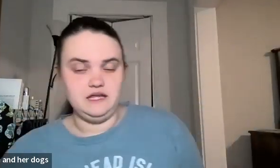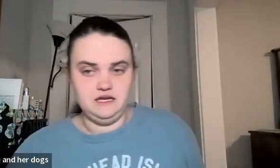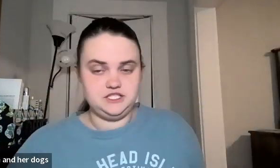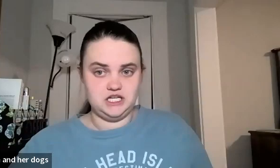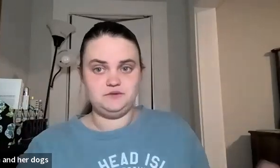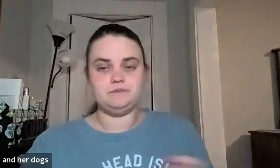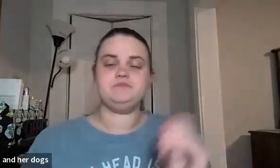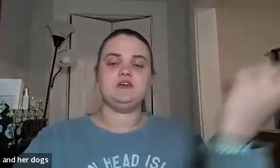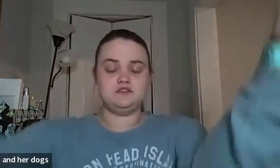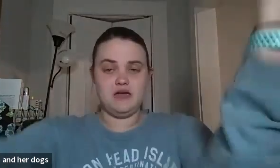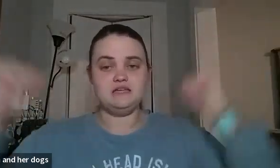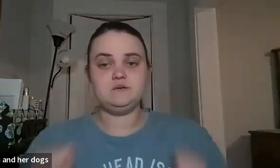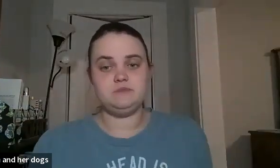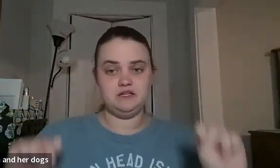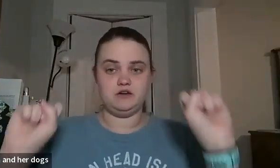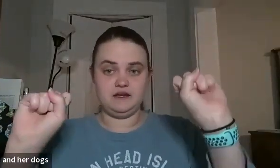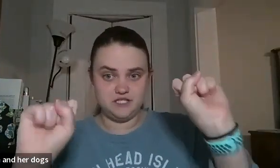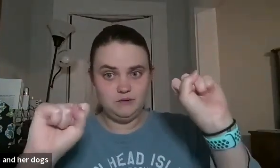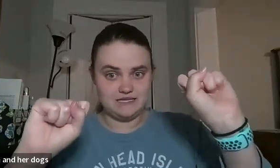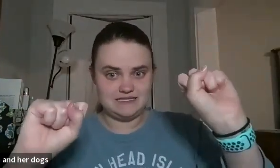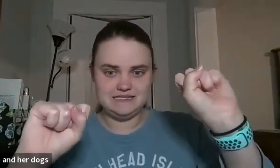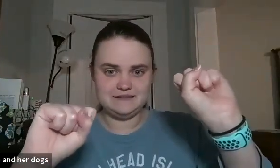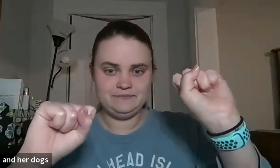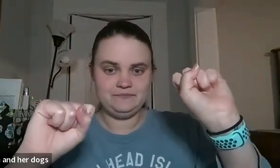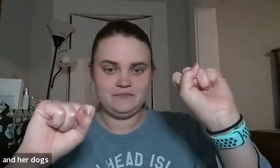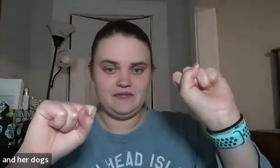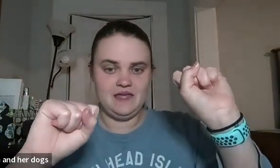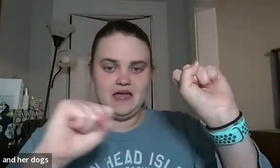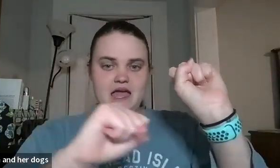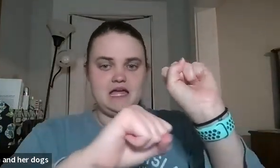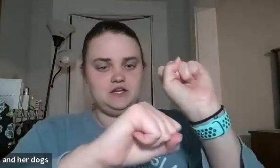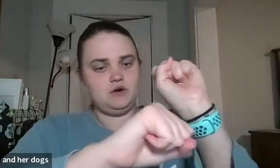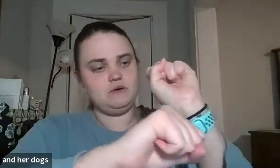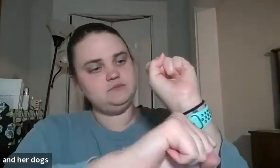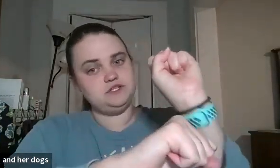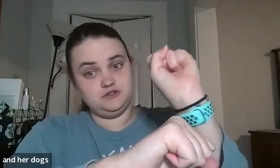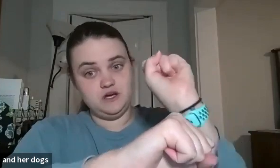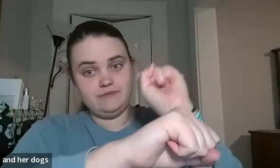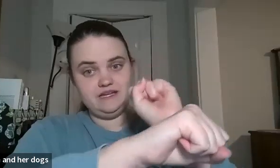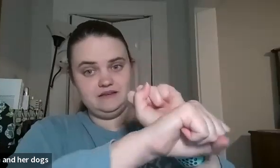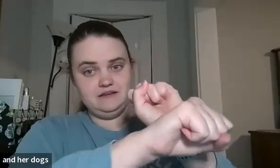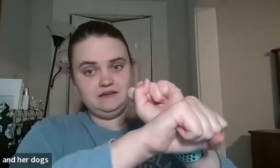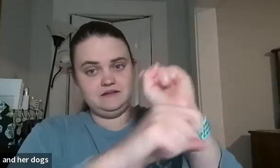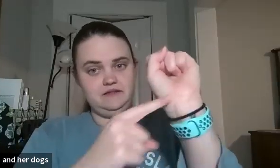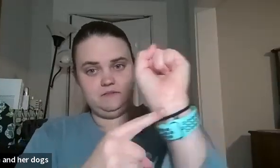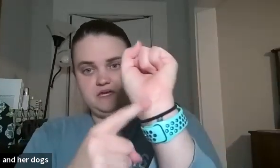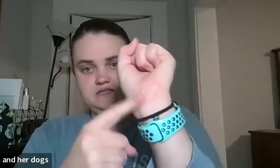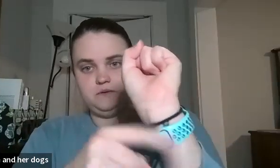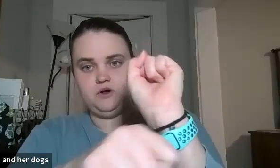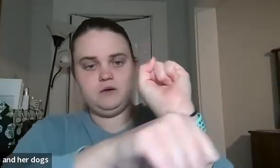in exchange for it. So that is going to be, you're going to have two S's, and you're going to put your dominant, like the base of your palm,